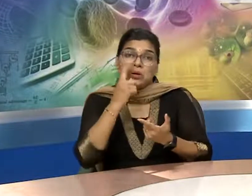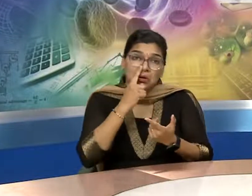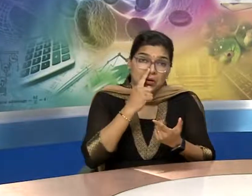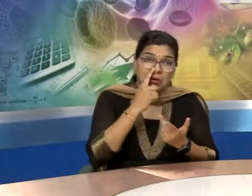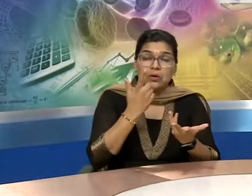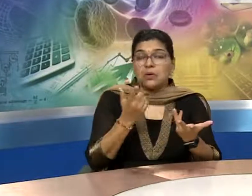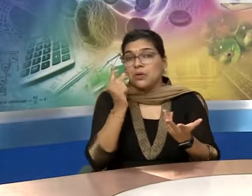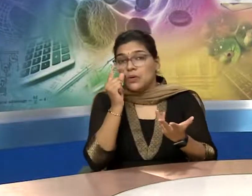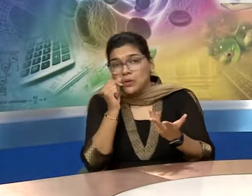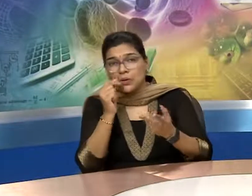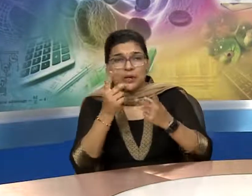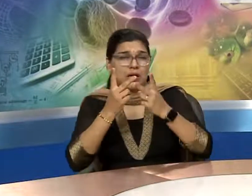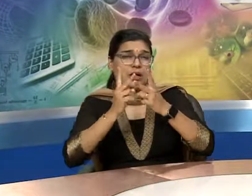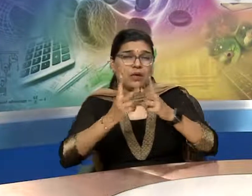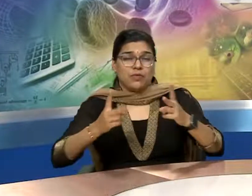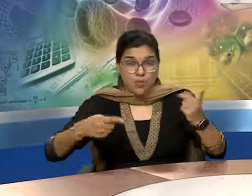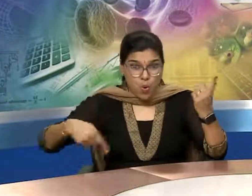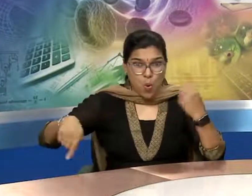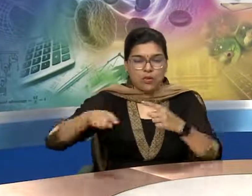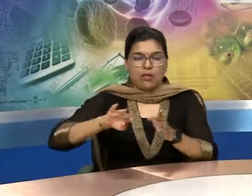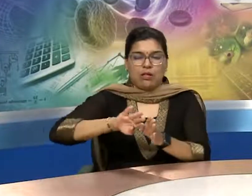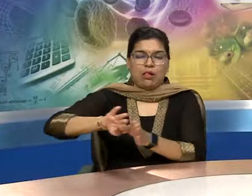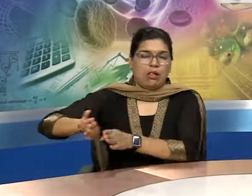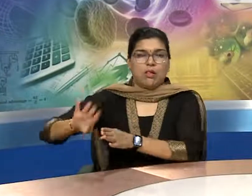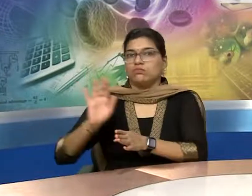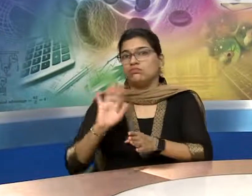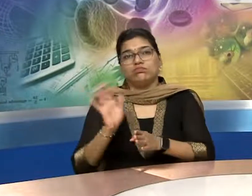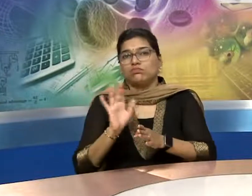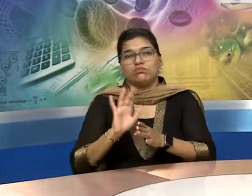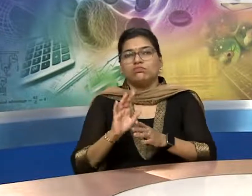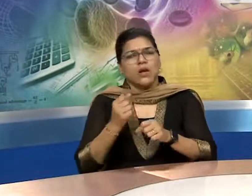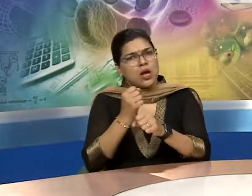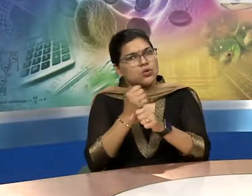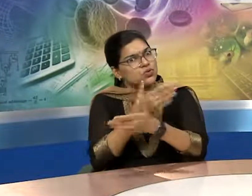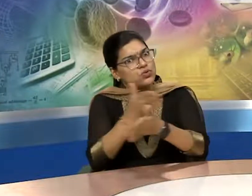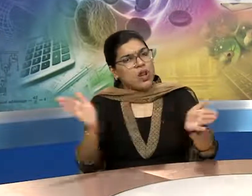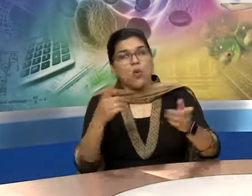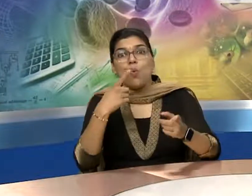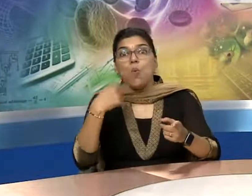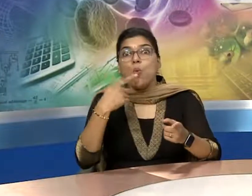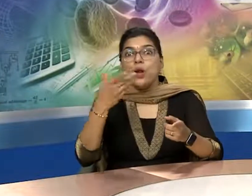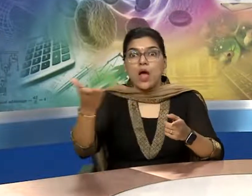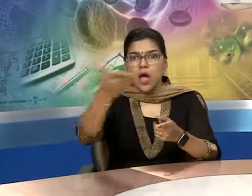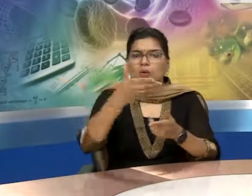So anyone can use library,